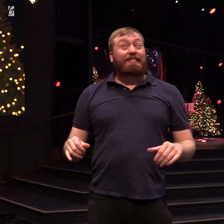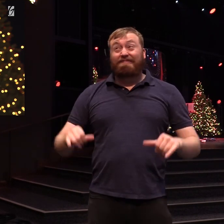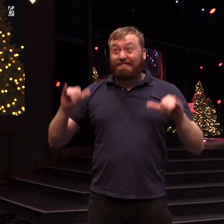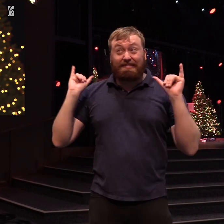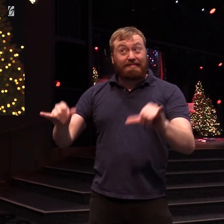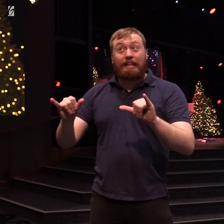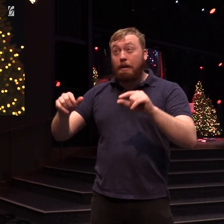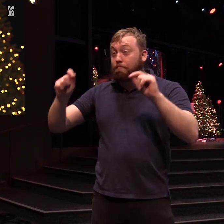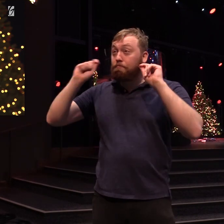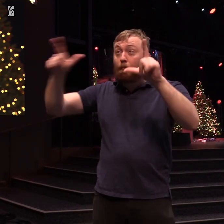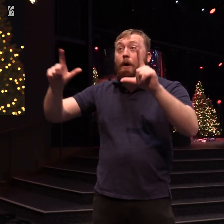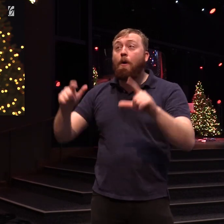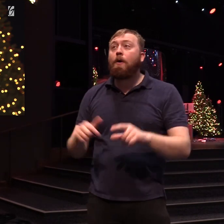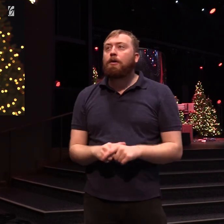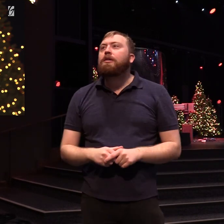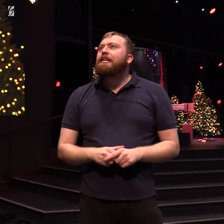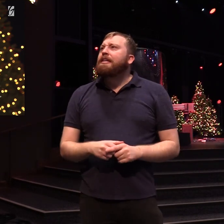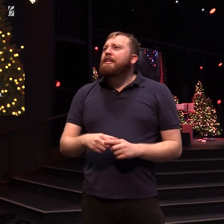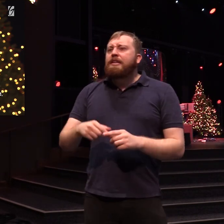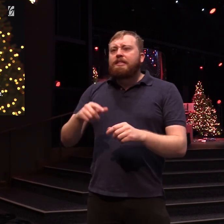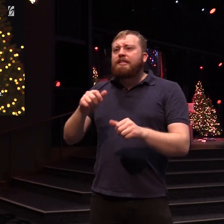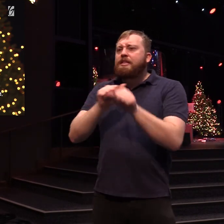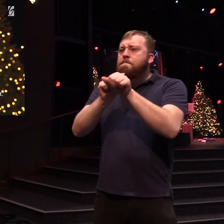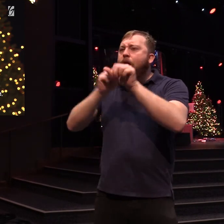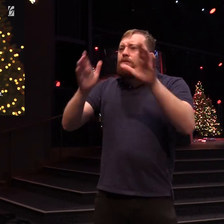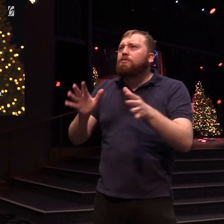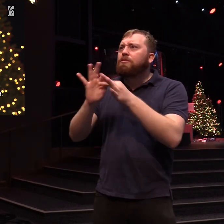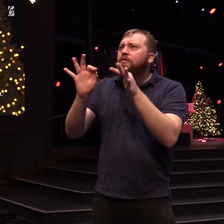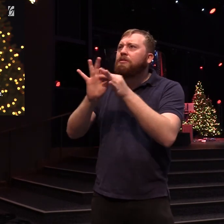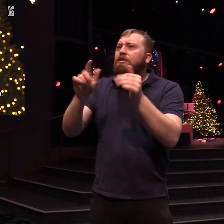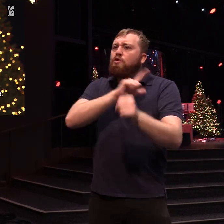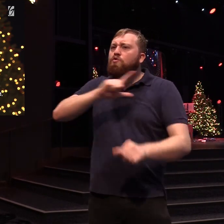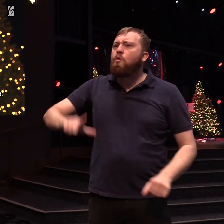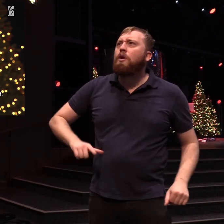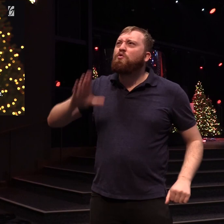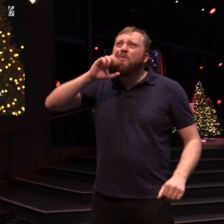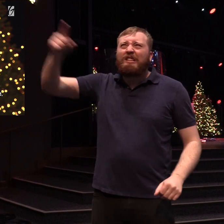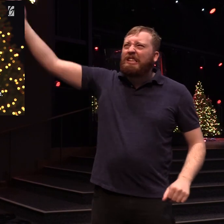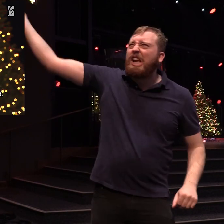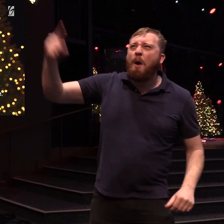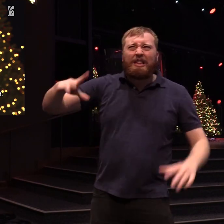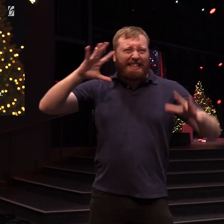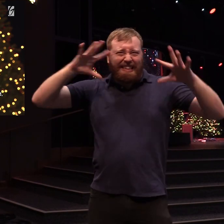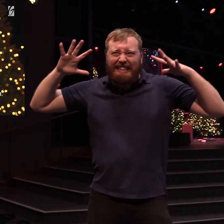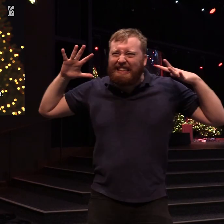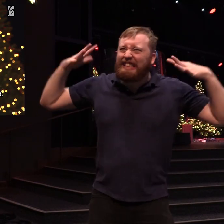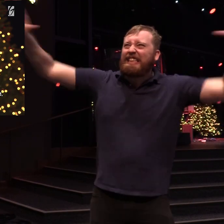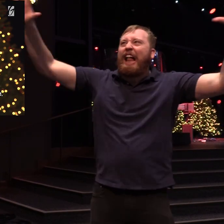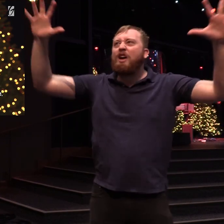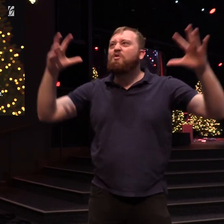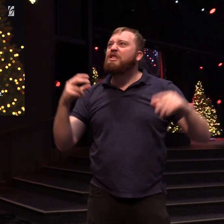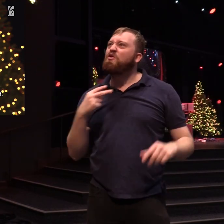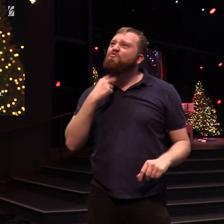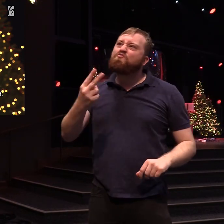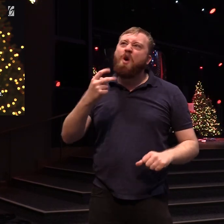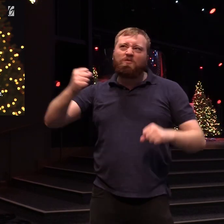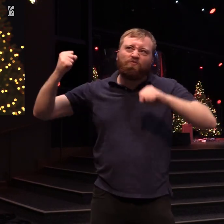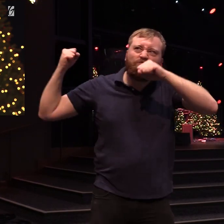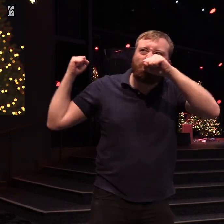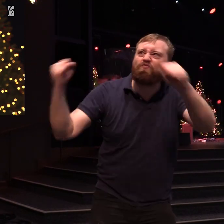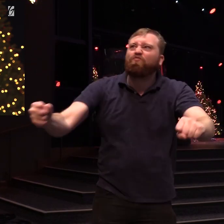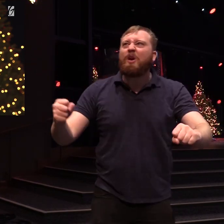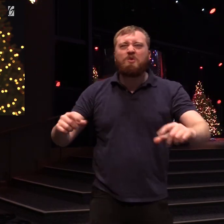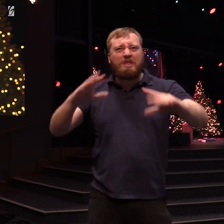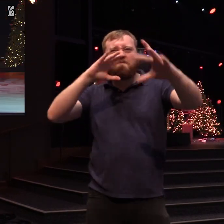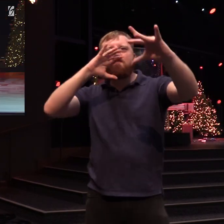The apostle says the Lord himself will come down from heaven with a loud command, with the voice of an archangel, with the trumpet call of